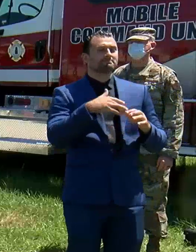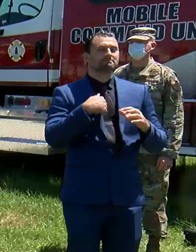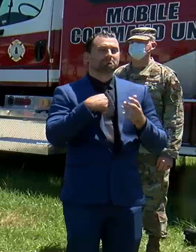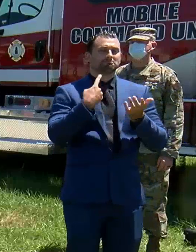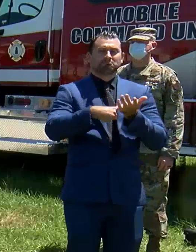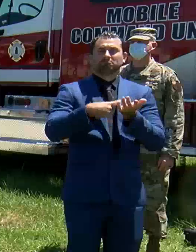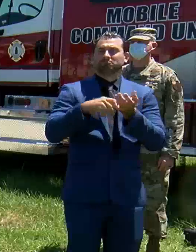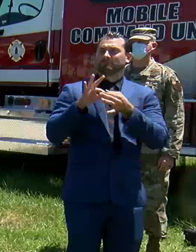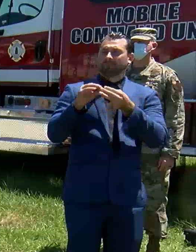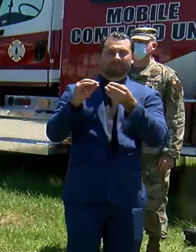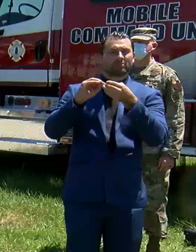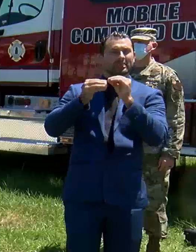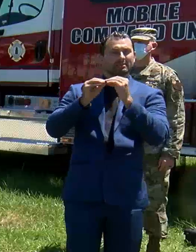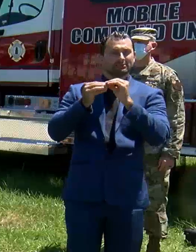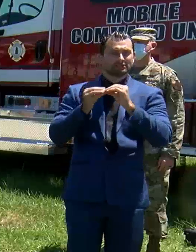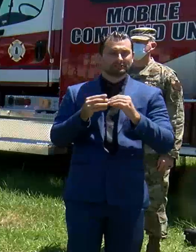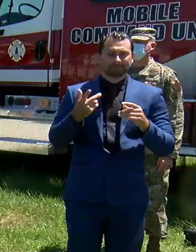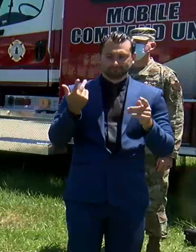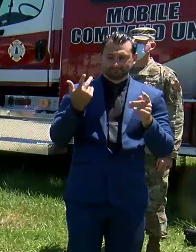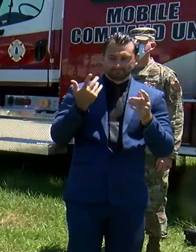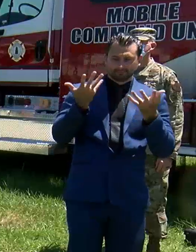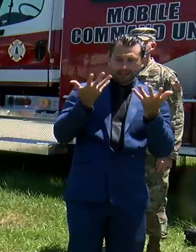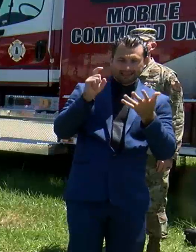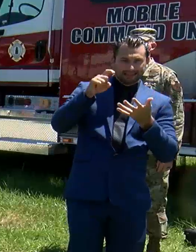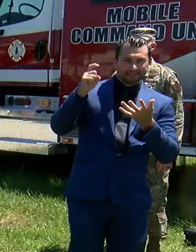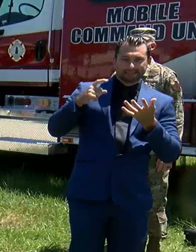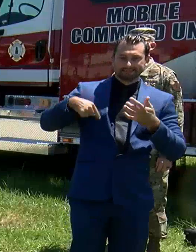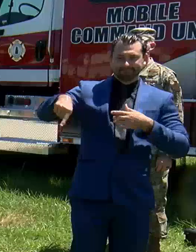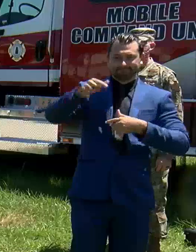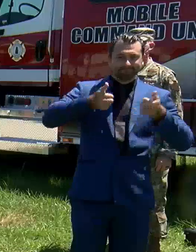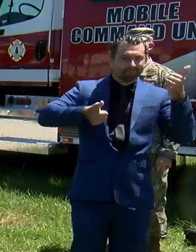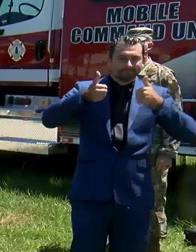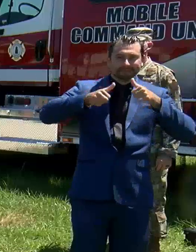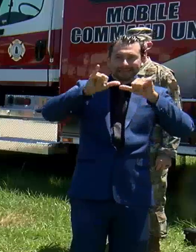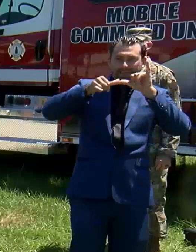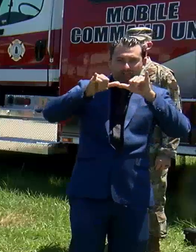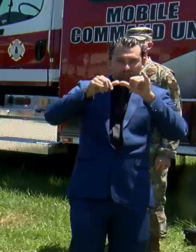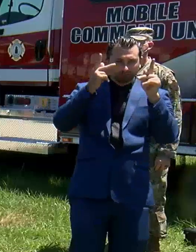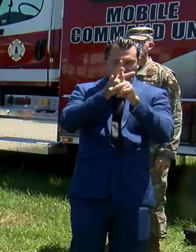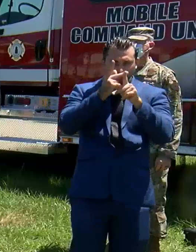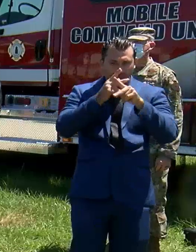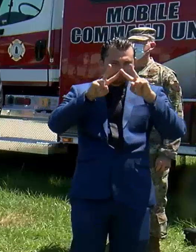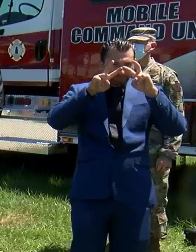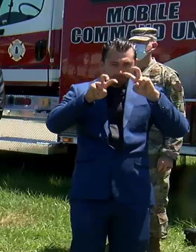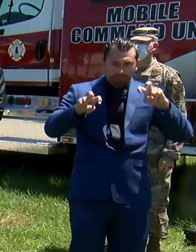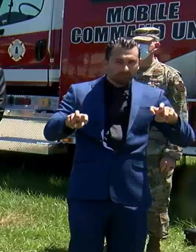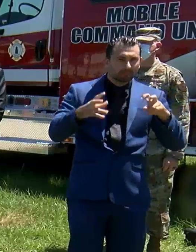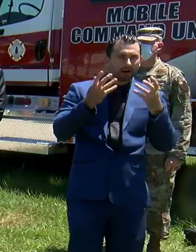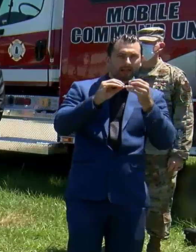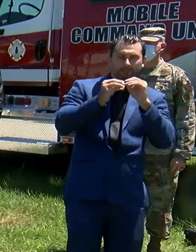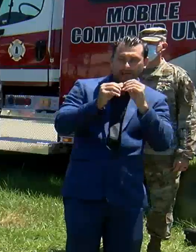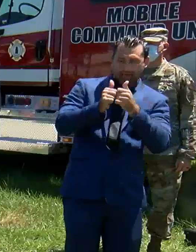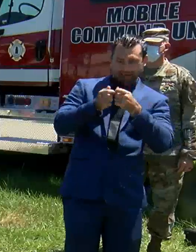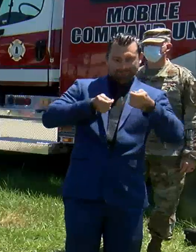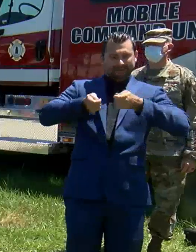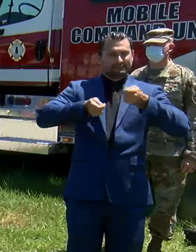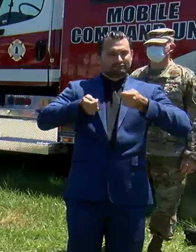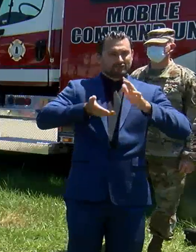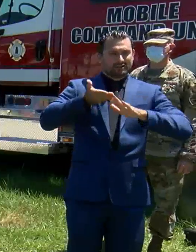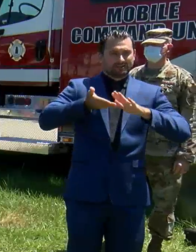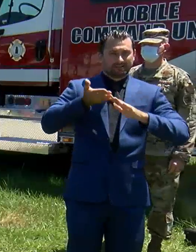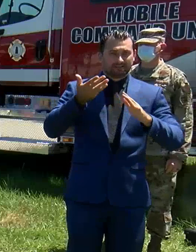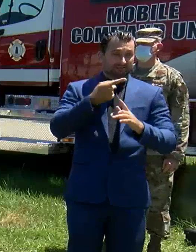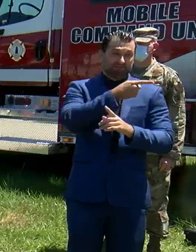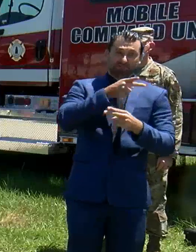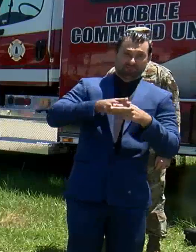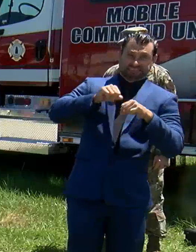of engineering on the back end. I mentioned yesterday, we were in a situation where this thing was just totally shot.